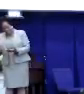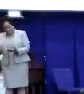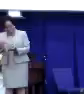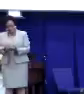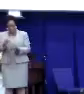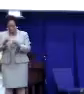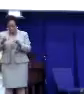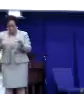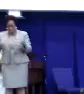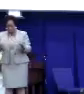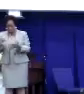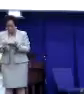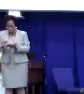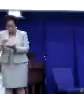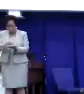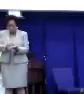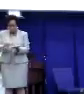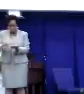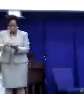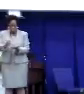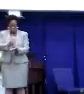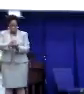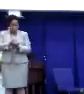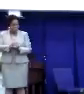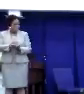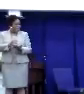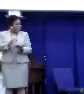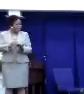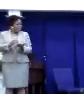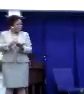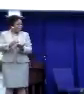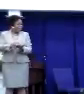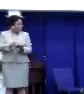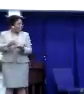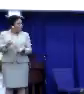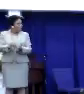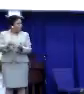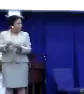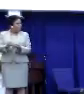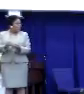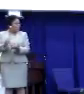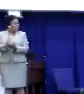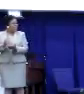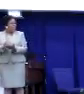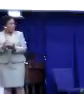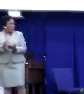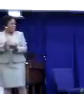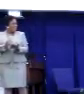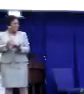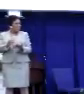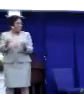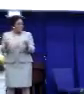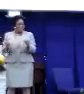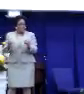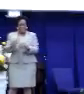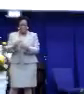don't know, seeds. More kernel. Yeah. They help me preach. I don't mind. Hey, go ahead. You got more kernel. Y'all helped me at the beginning with that math